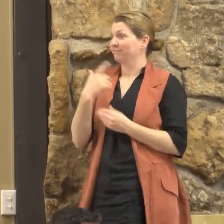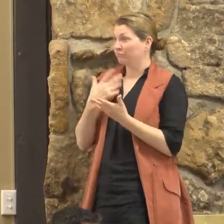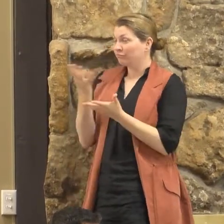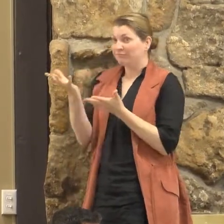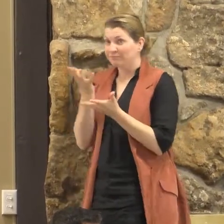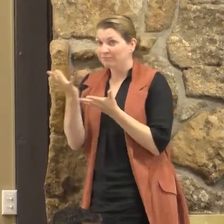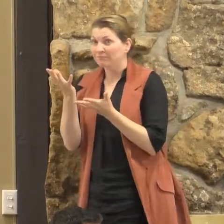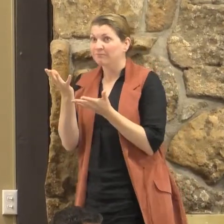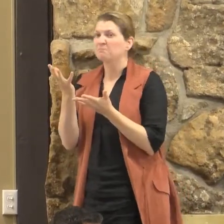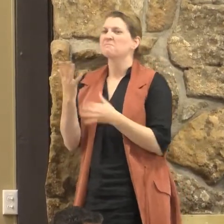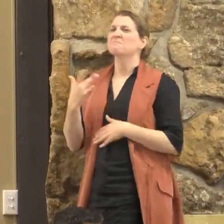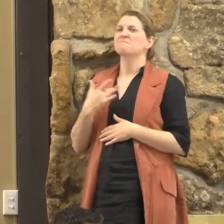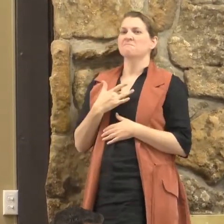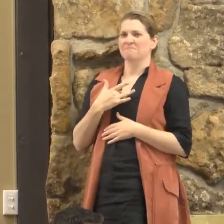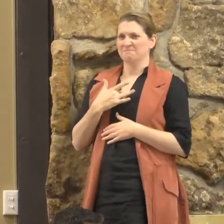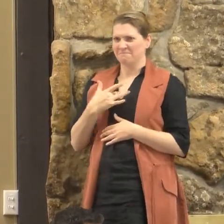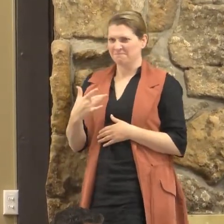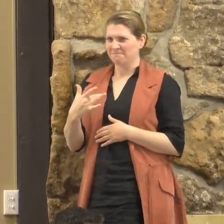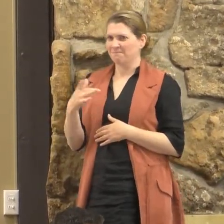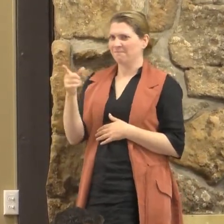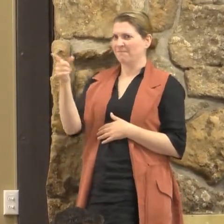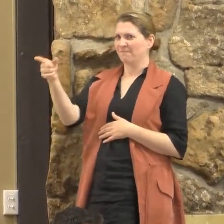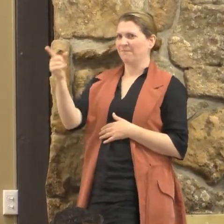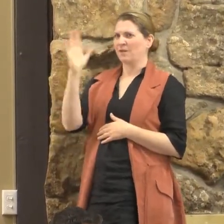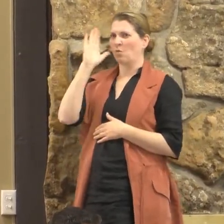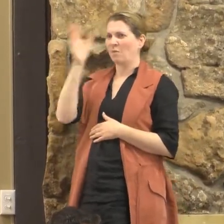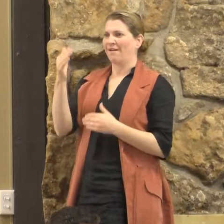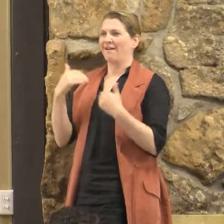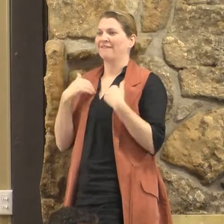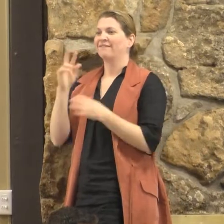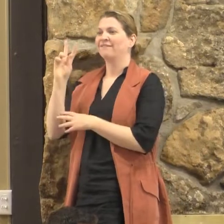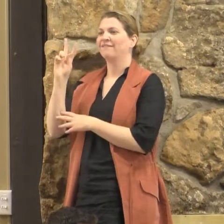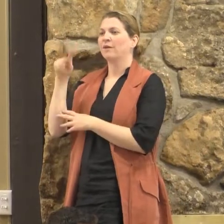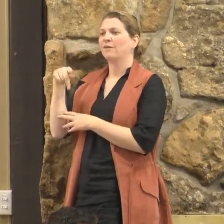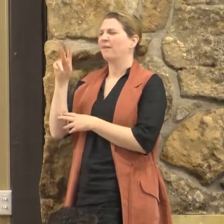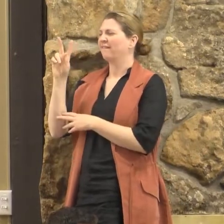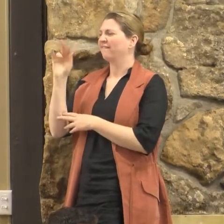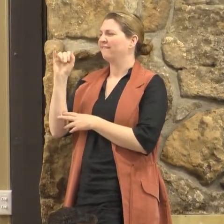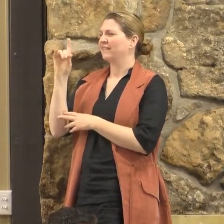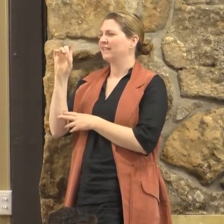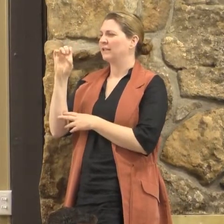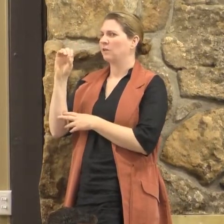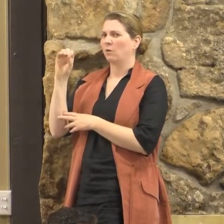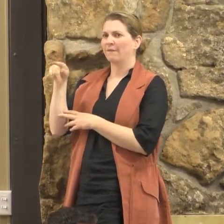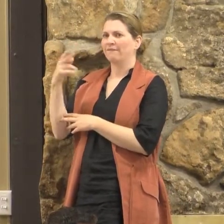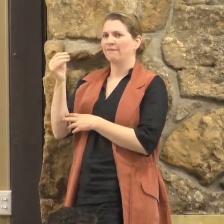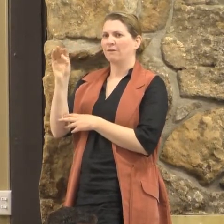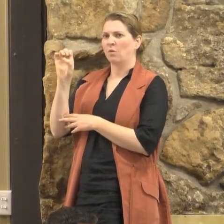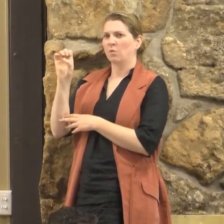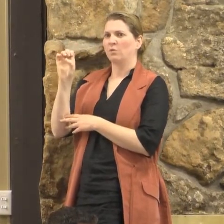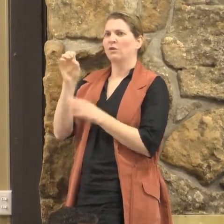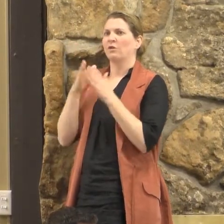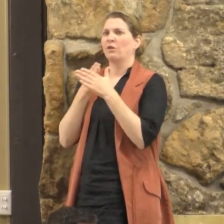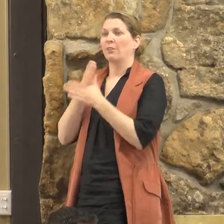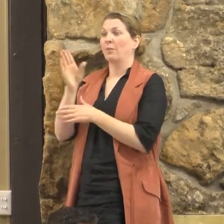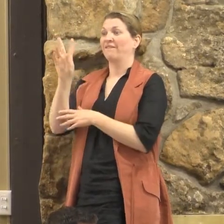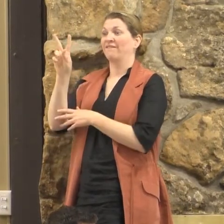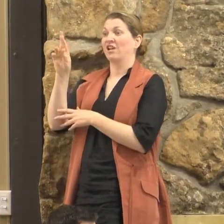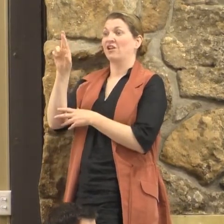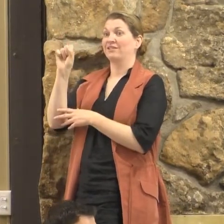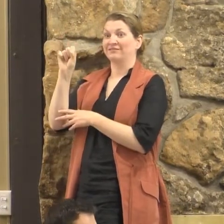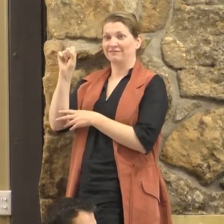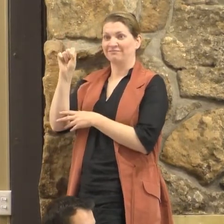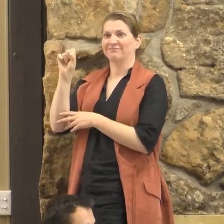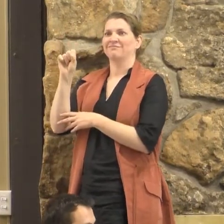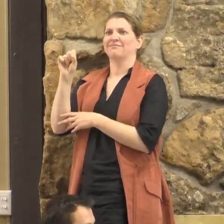they're gonna be using a video phone and it's gonna be going through a video relay service. There's national call centers all